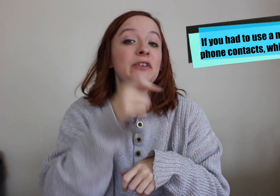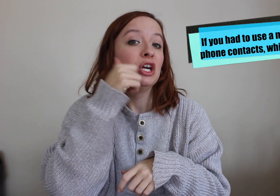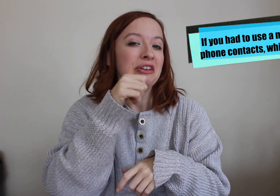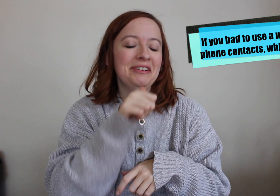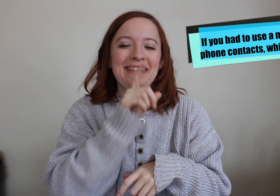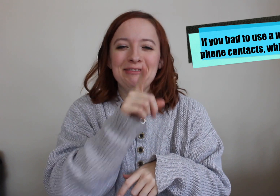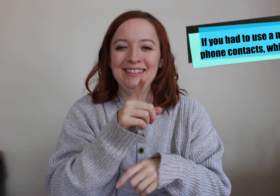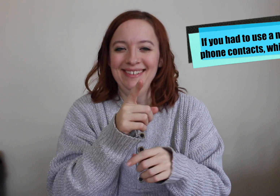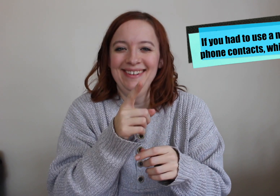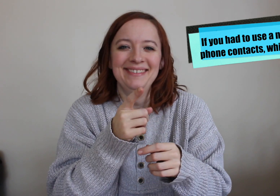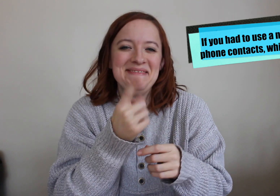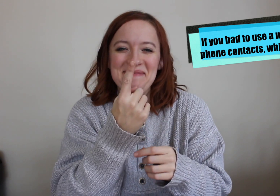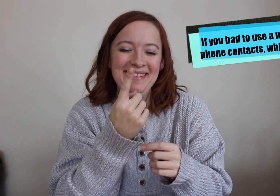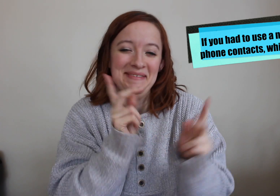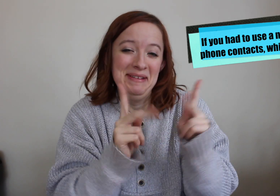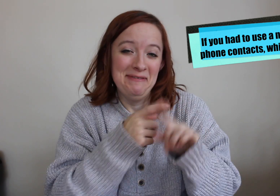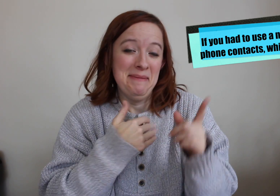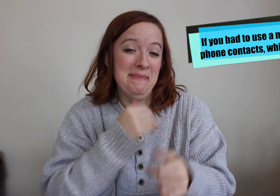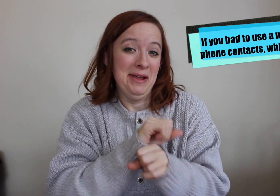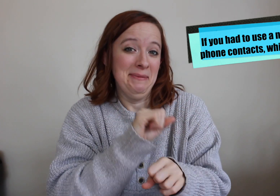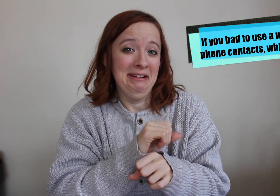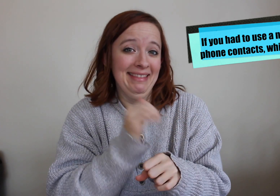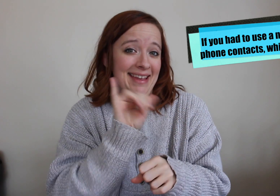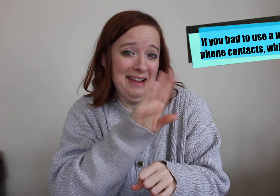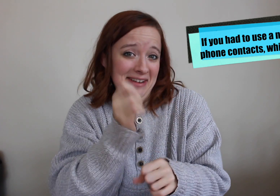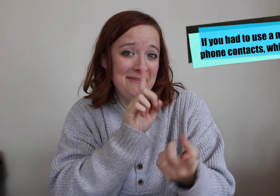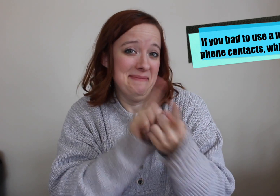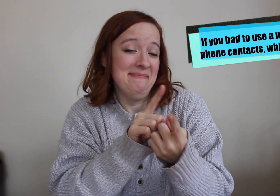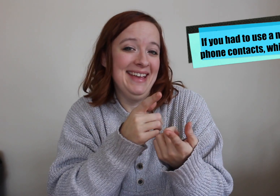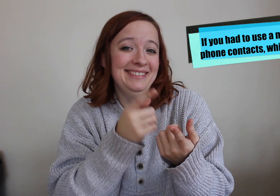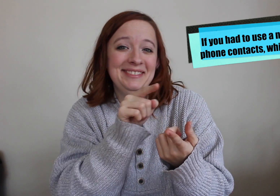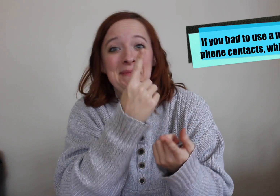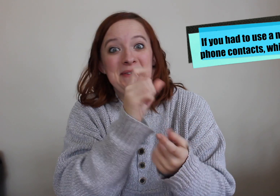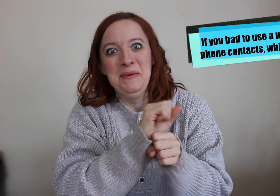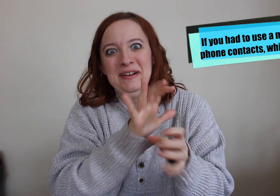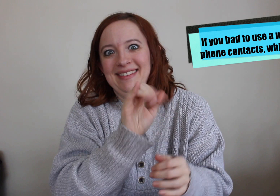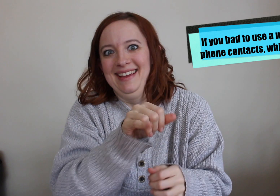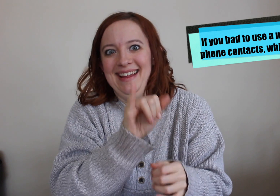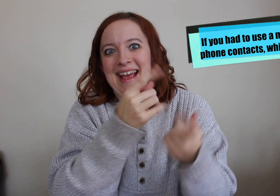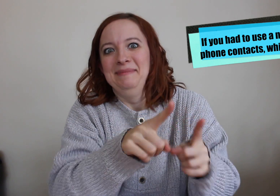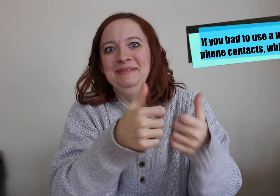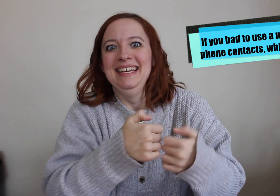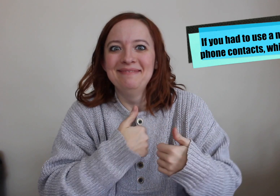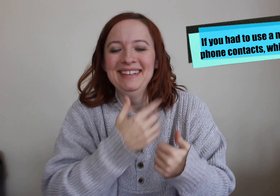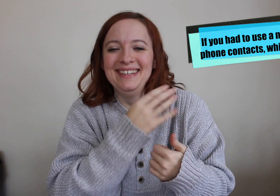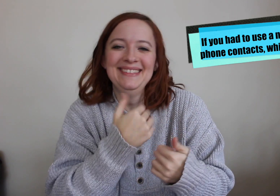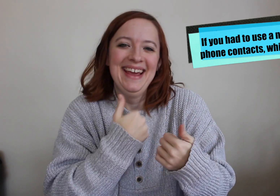you pick? For a girl, it's actually somebody from my work that I've never met before. It just happens to be someone from work that had